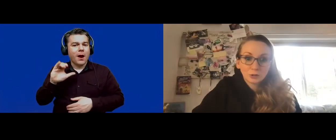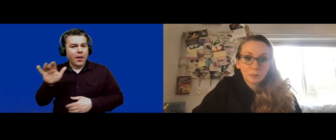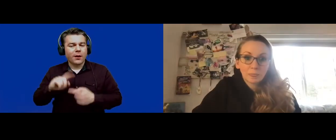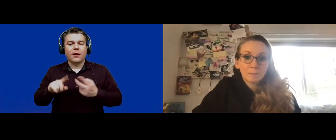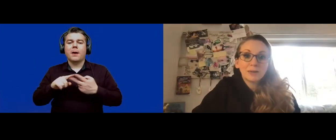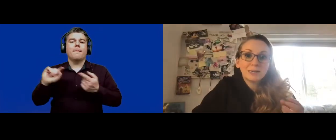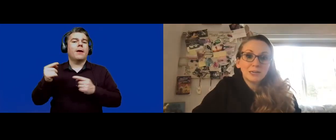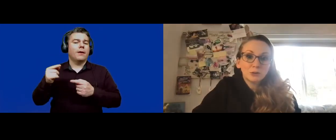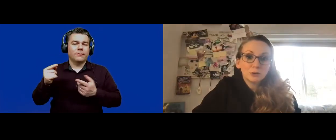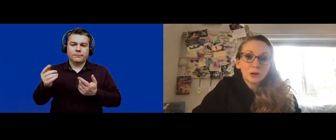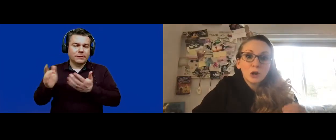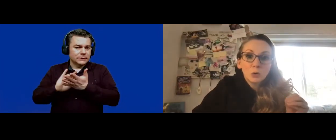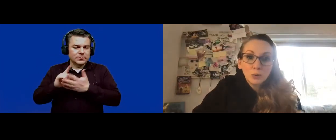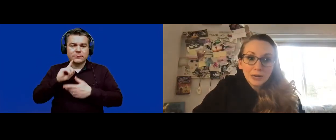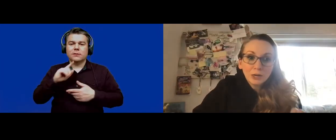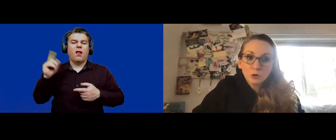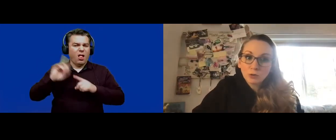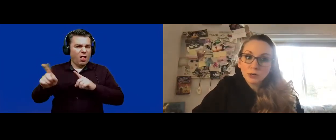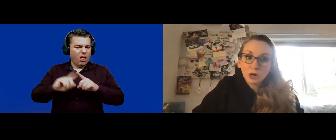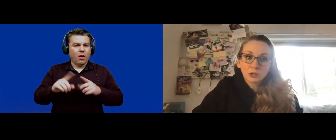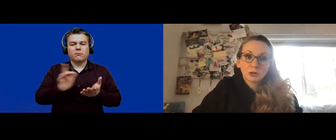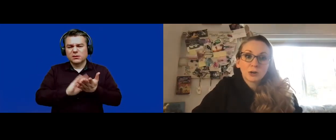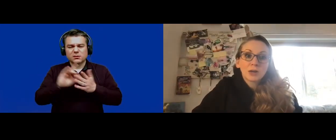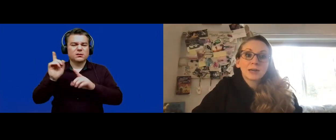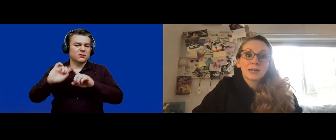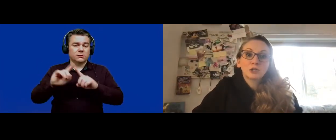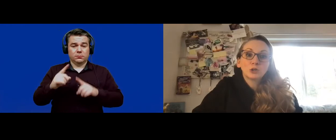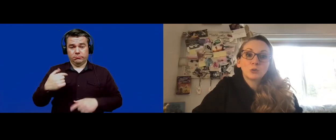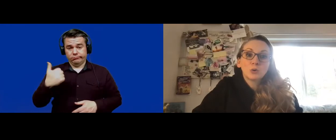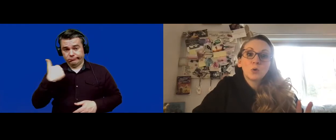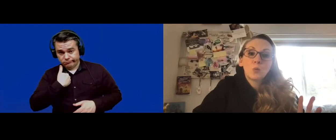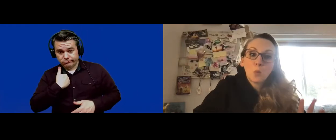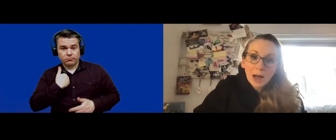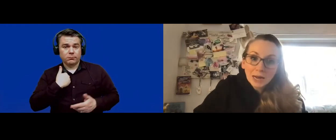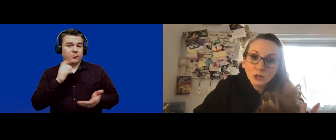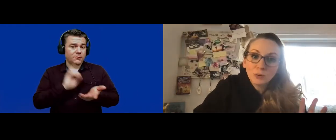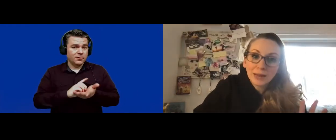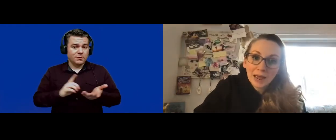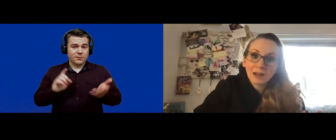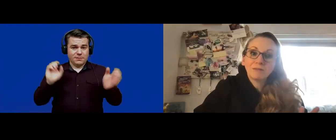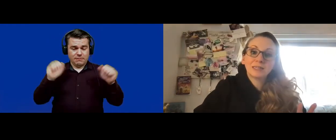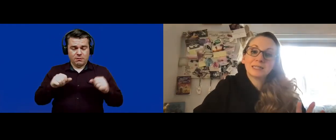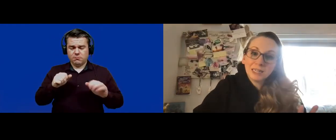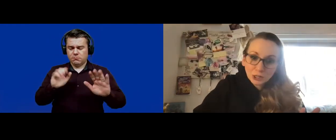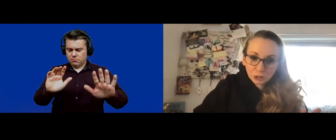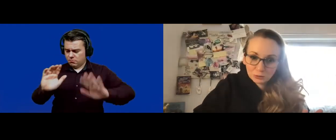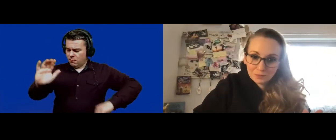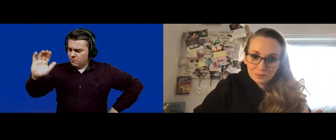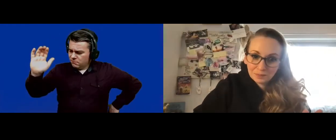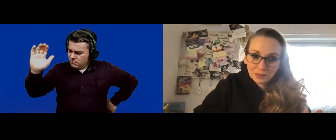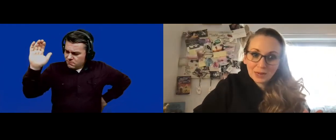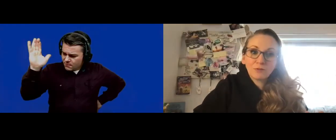inhalers, but neither we nor the doctor get to Why do we have this